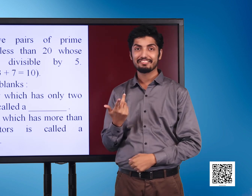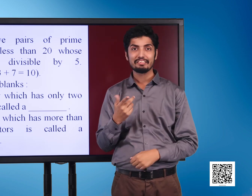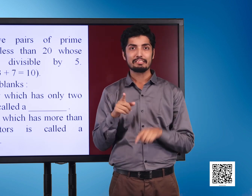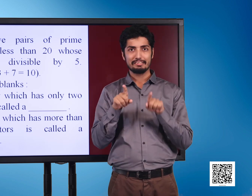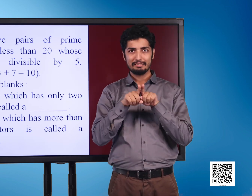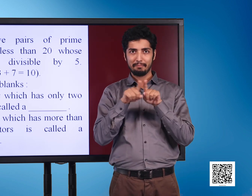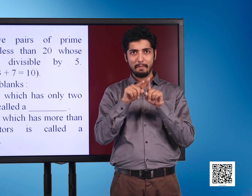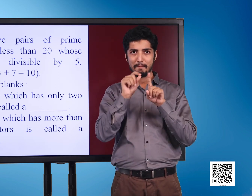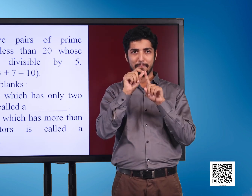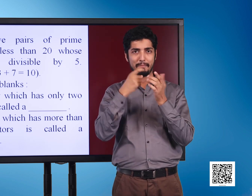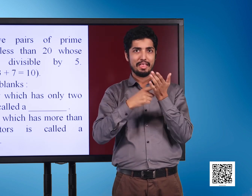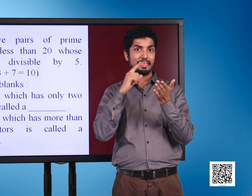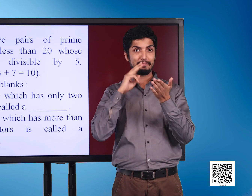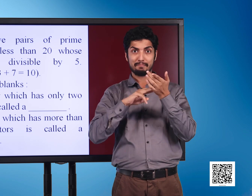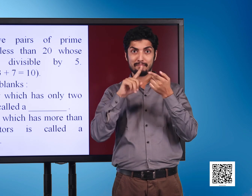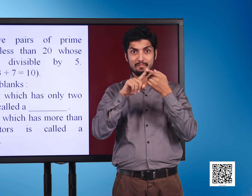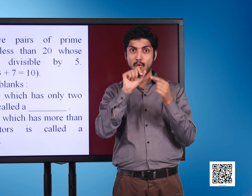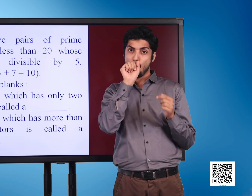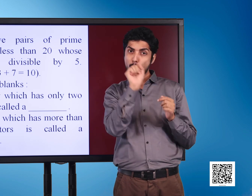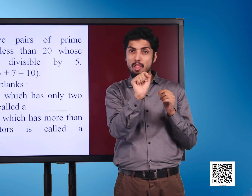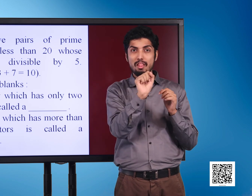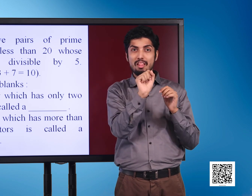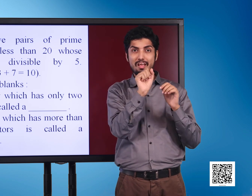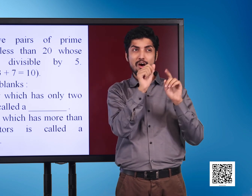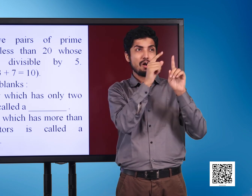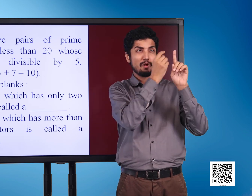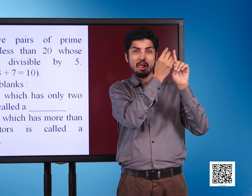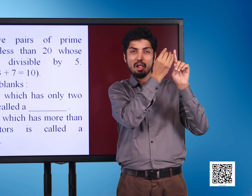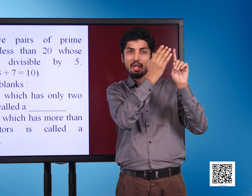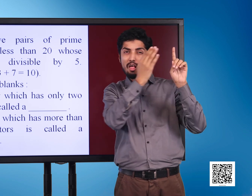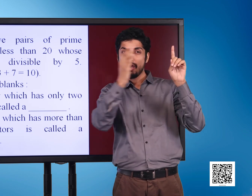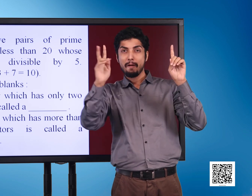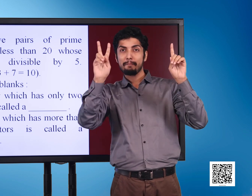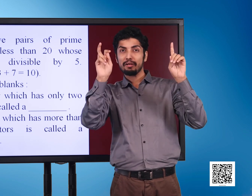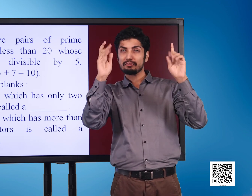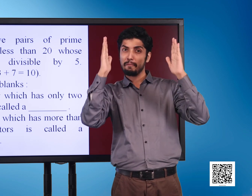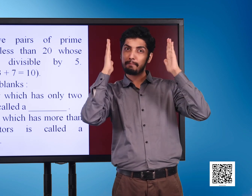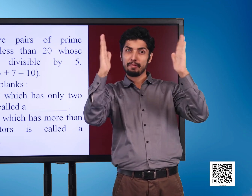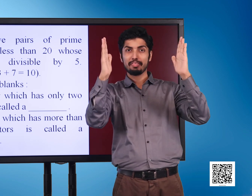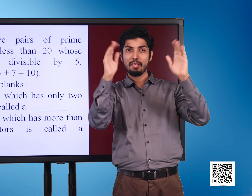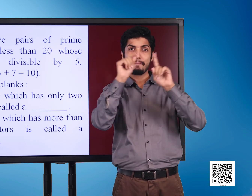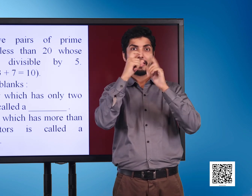Write 5 pairs of prime numbers less than 20 whose sum is divisible by 5.